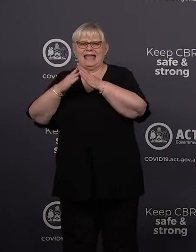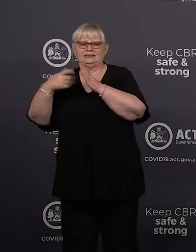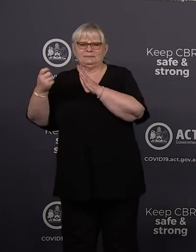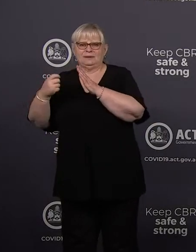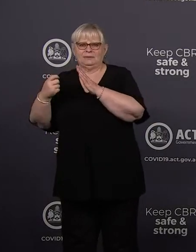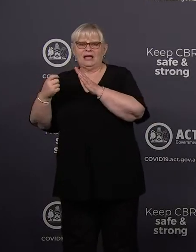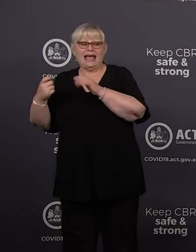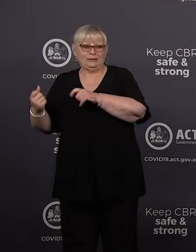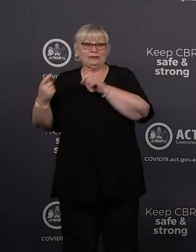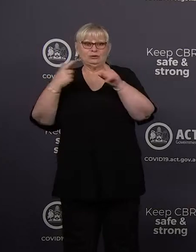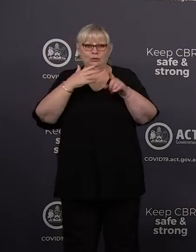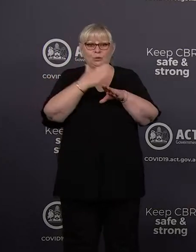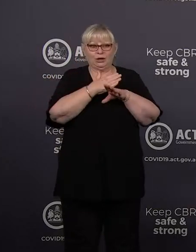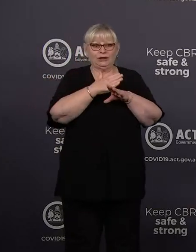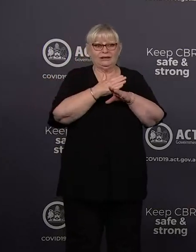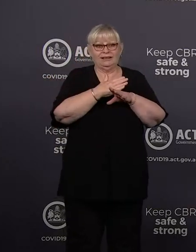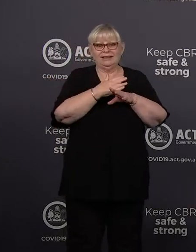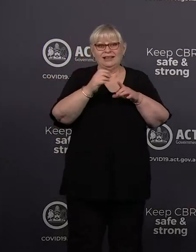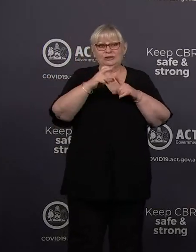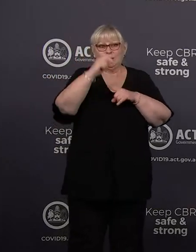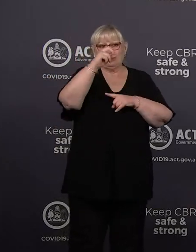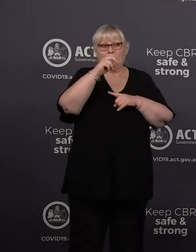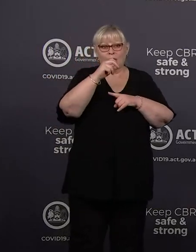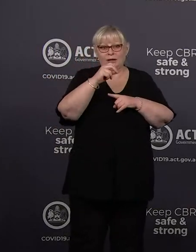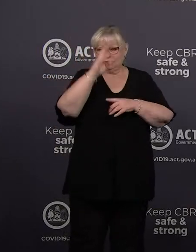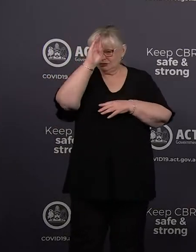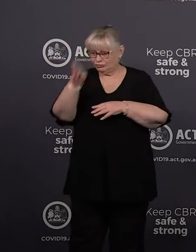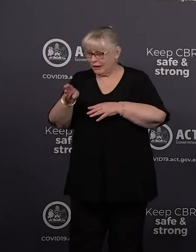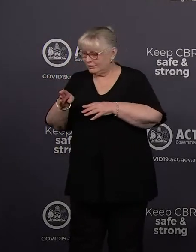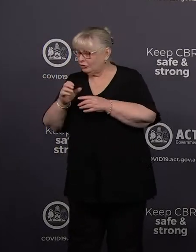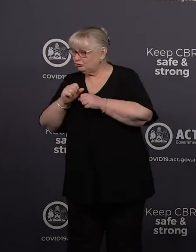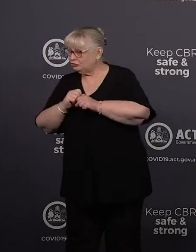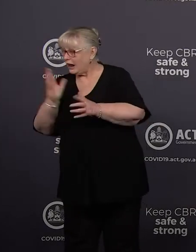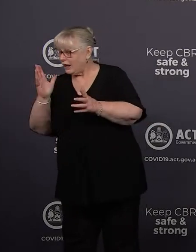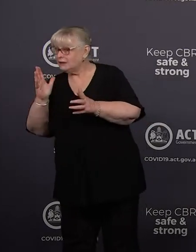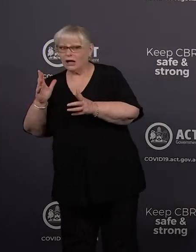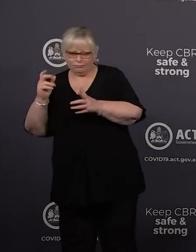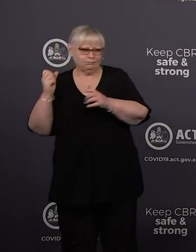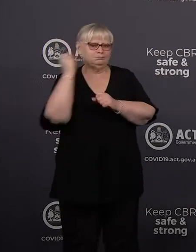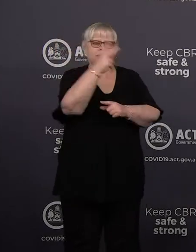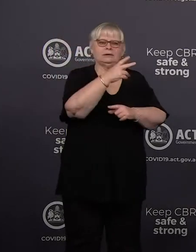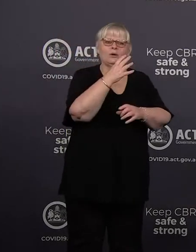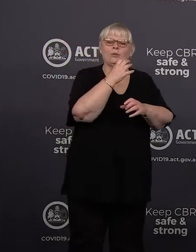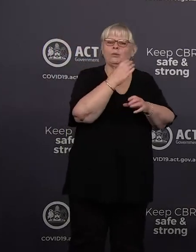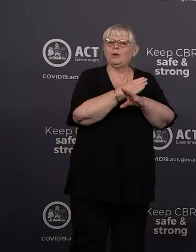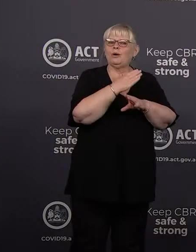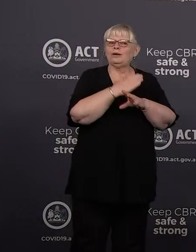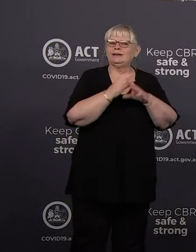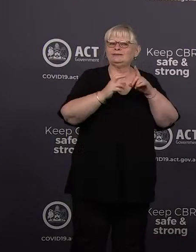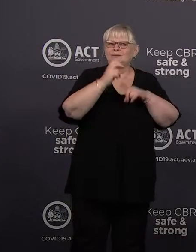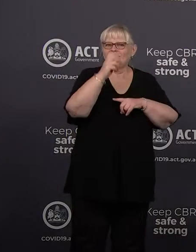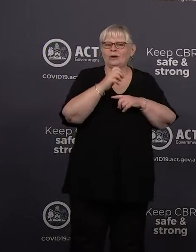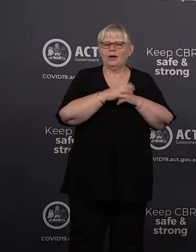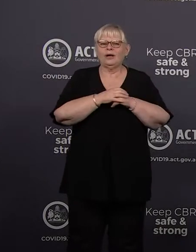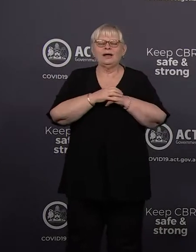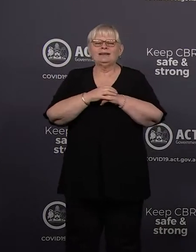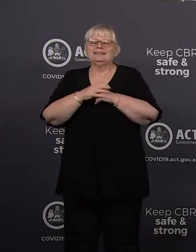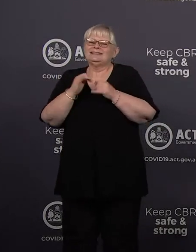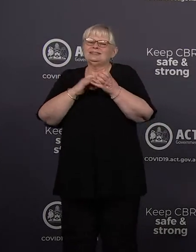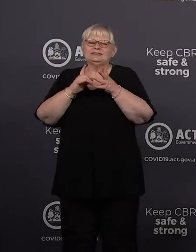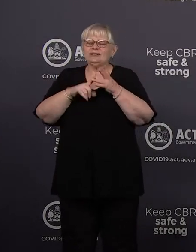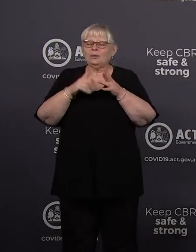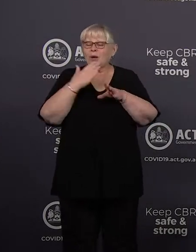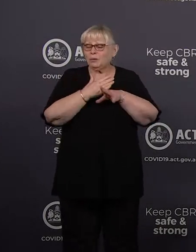members had gone back to work at midnight when they were released from quarantine overnight. So definitely the health services working with